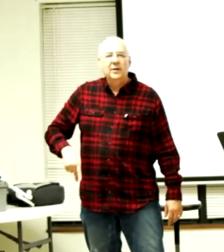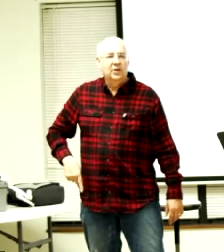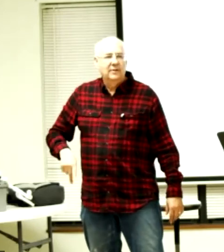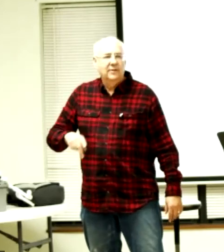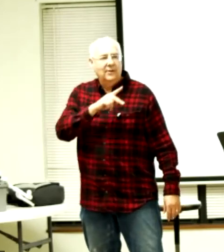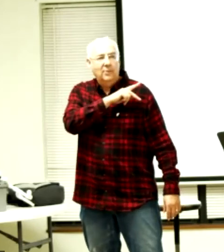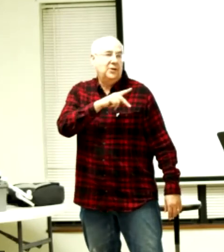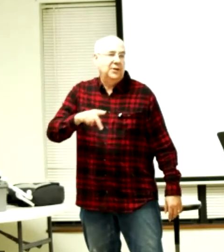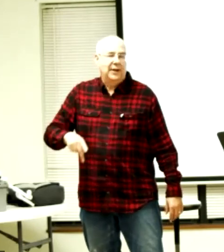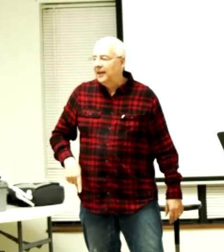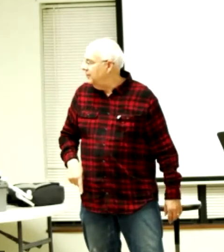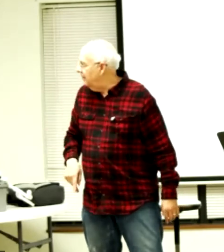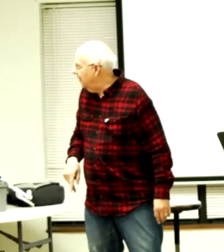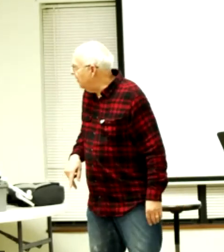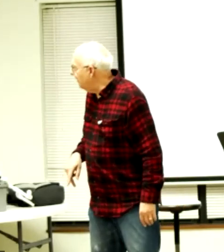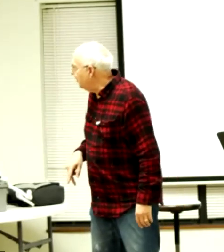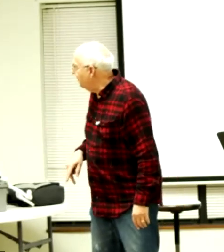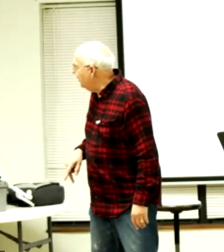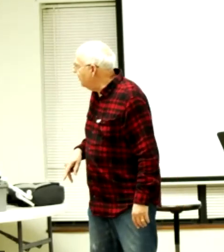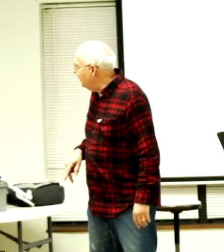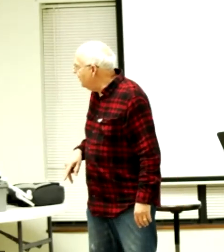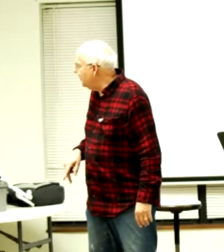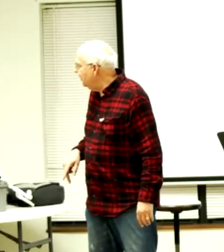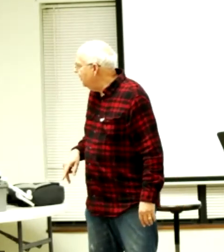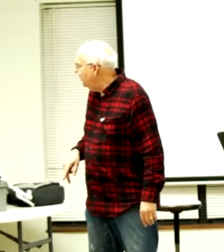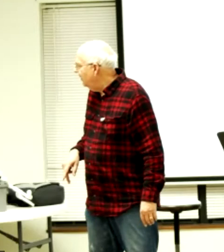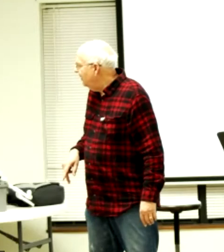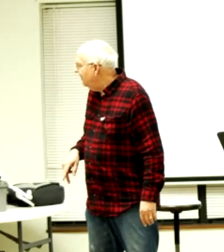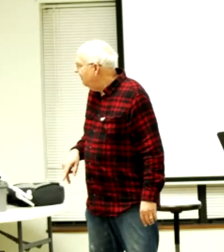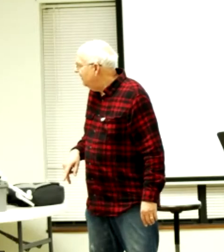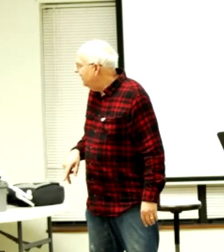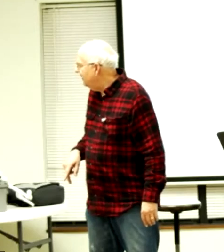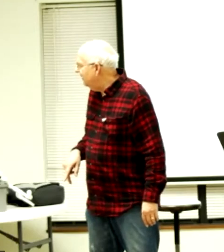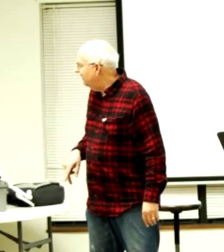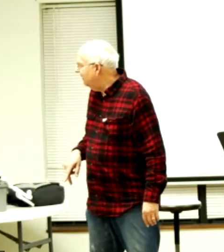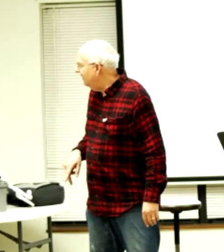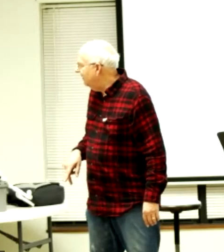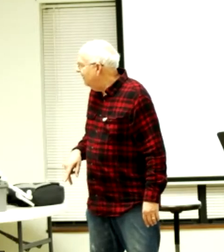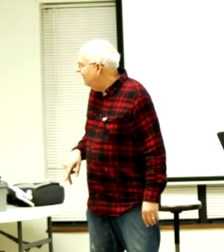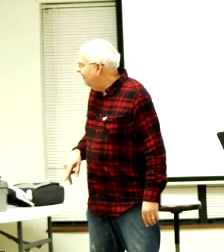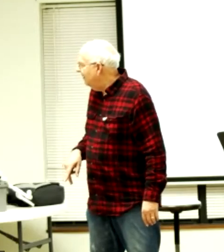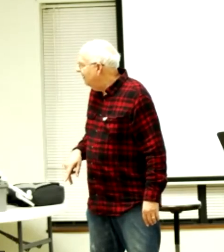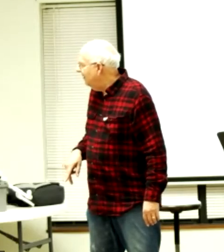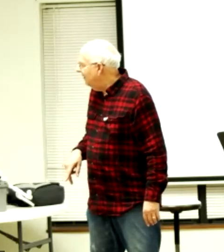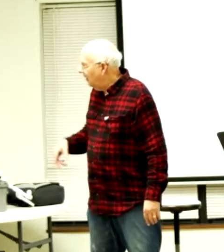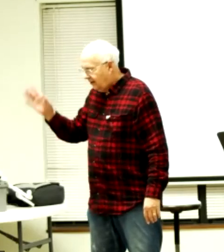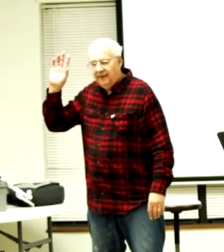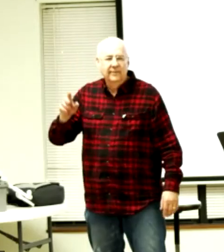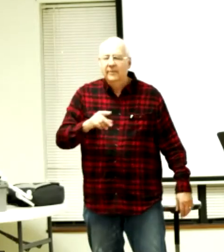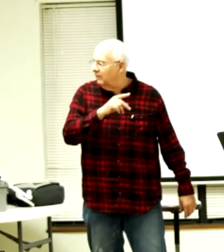Prince or princess, I guess. Is there a difference between prince and princess? I'm not sure. I'd have to look. In Okay. But if